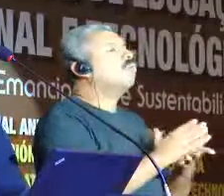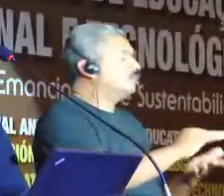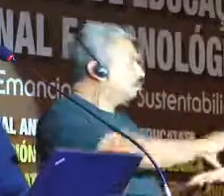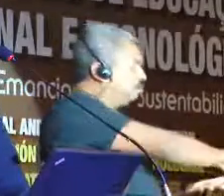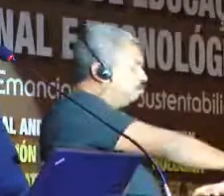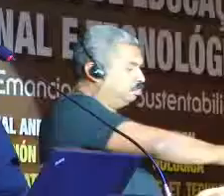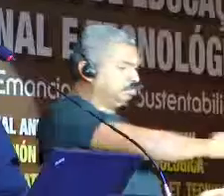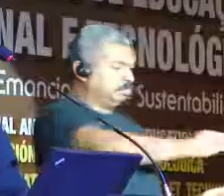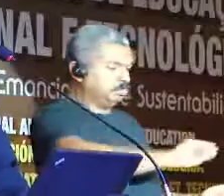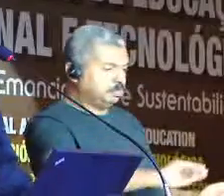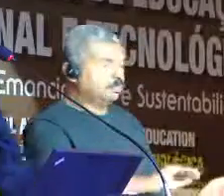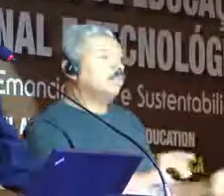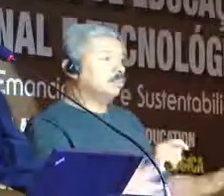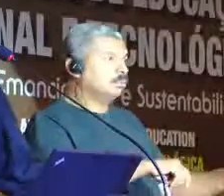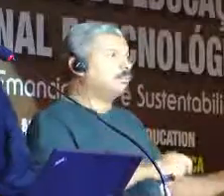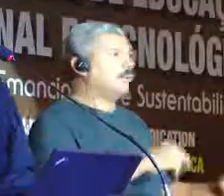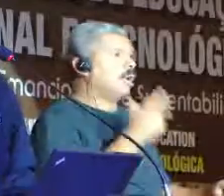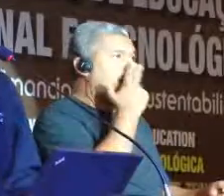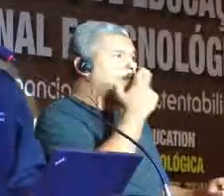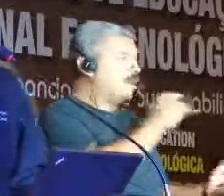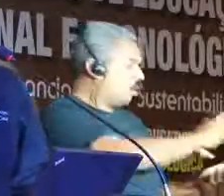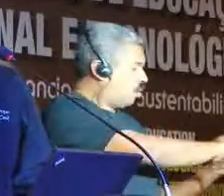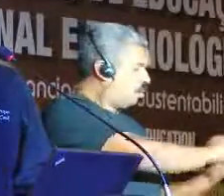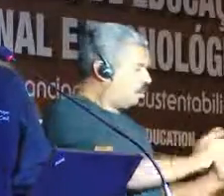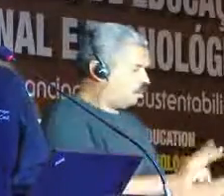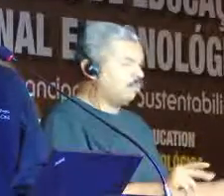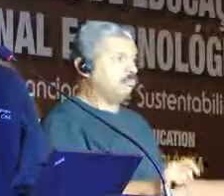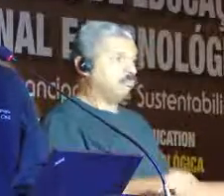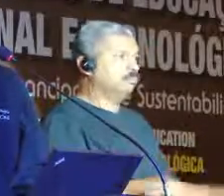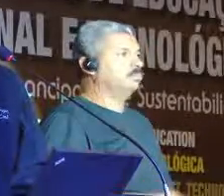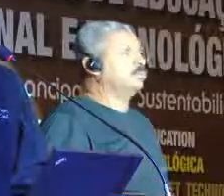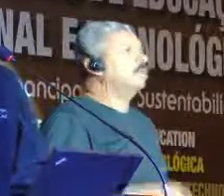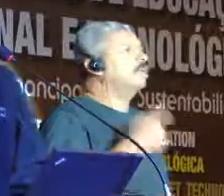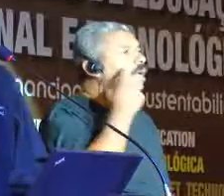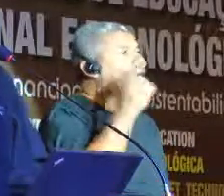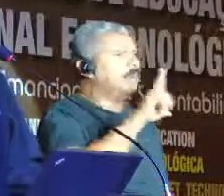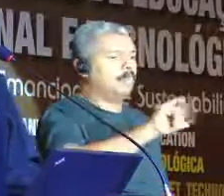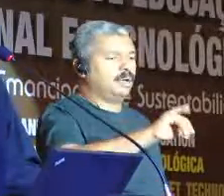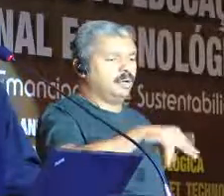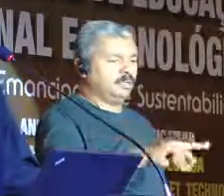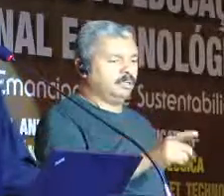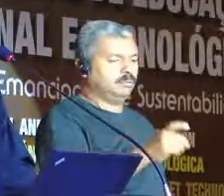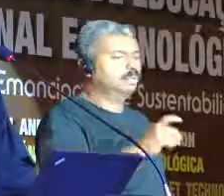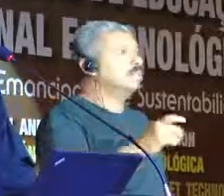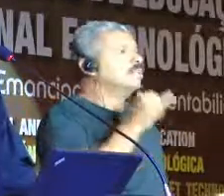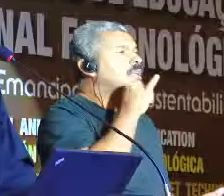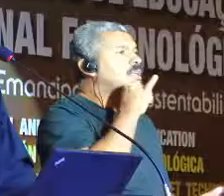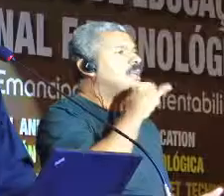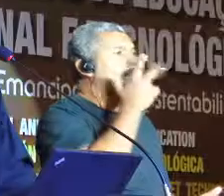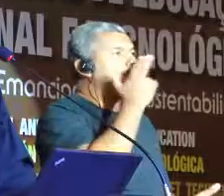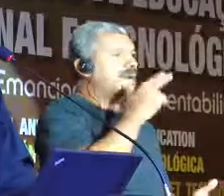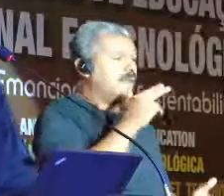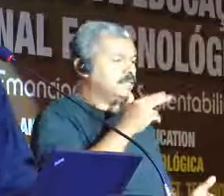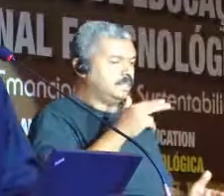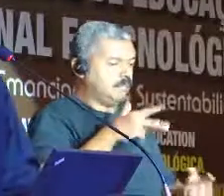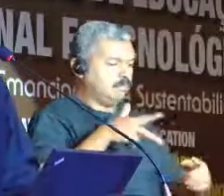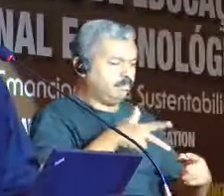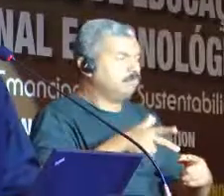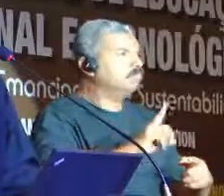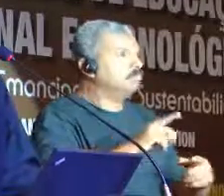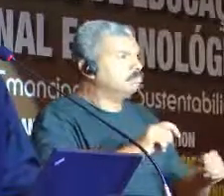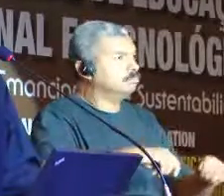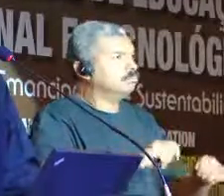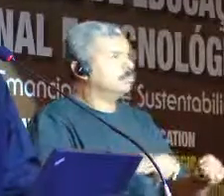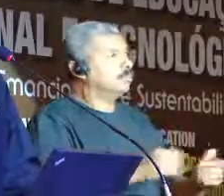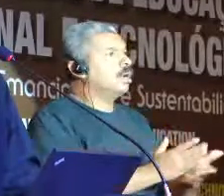But free and open source software isn't just about the operating system. It's about things like compilers and